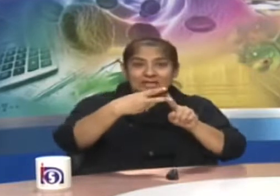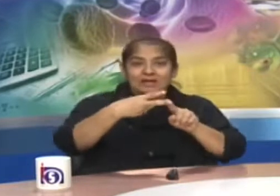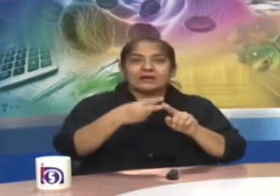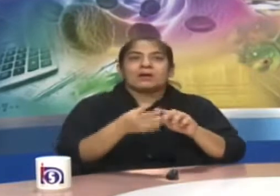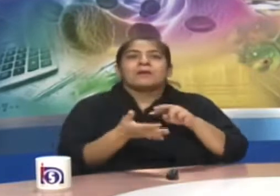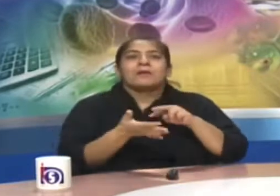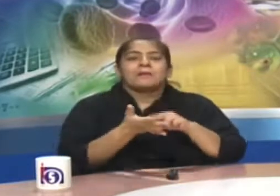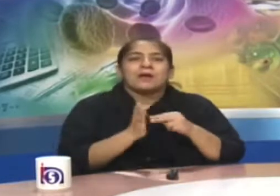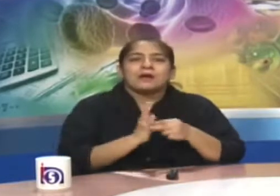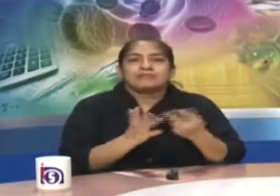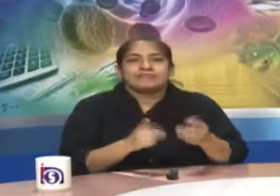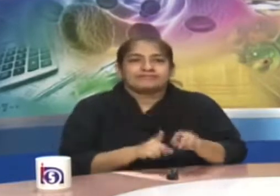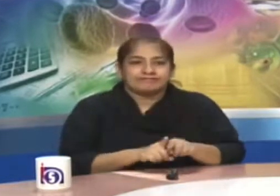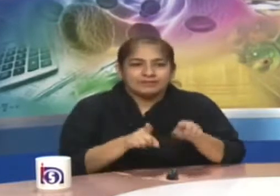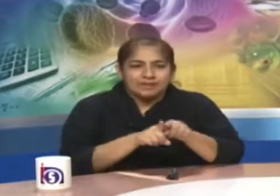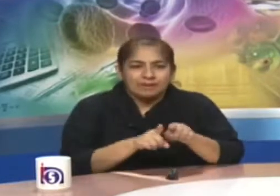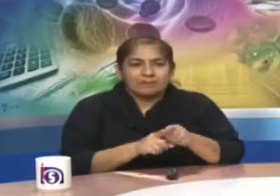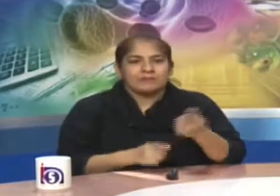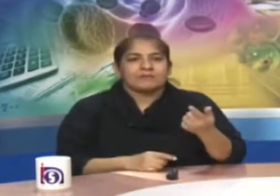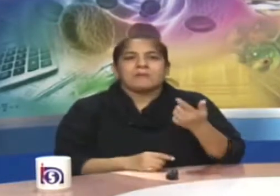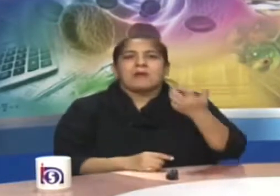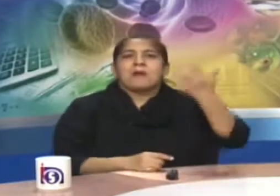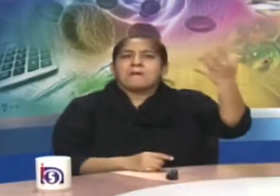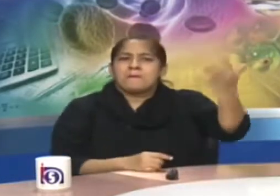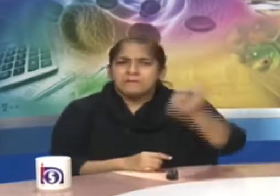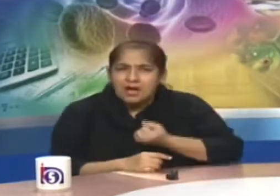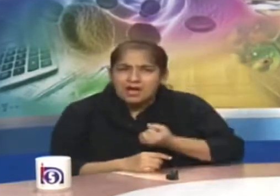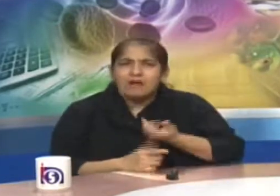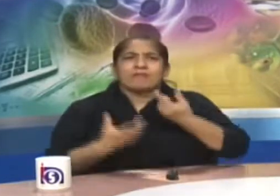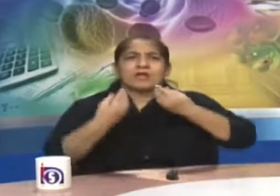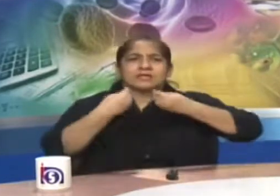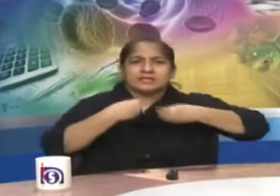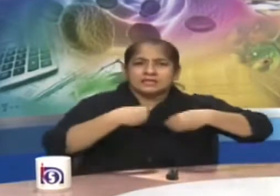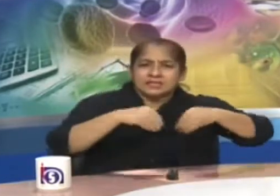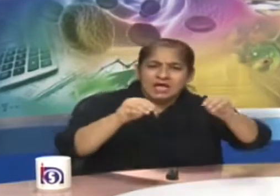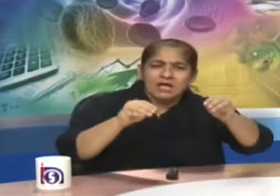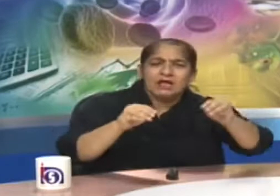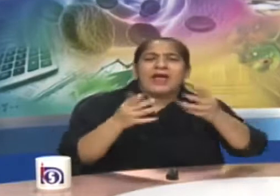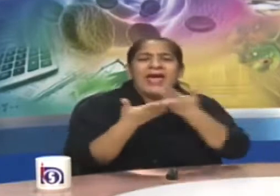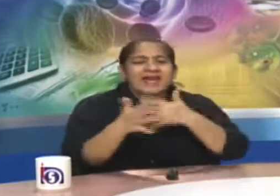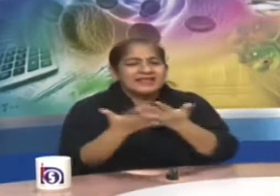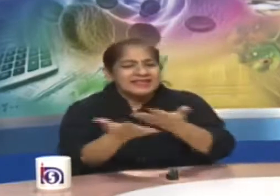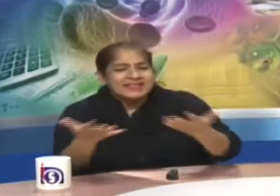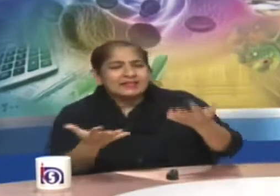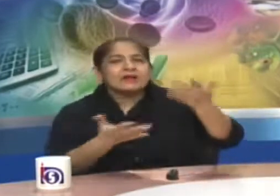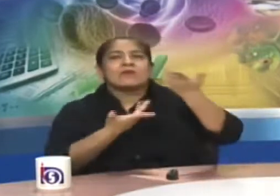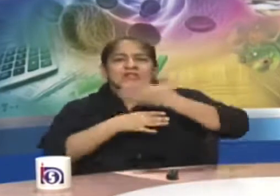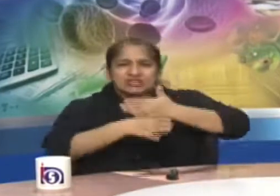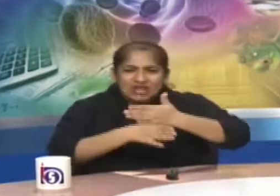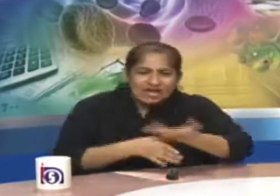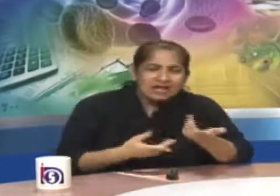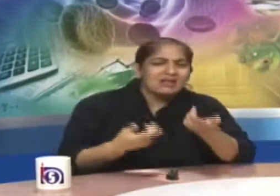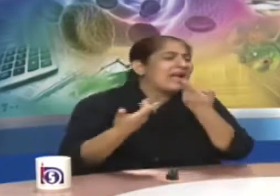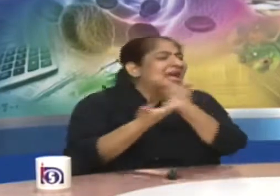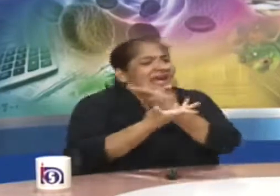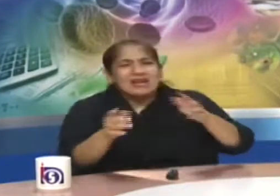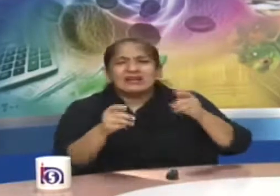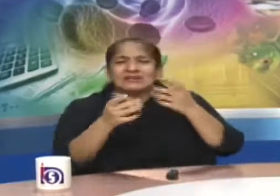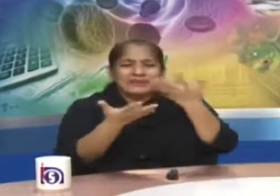The second point, it is also on the screen. You can see the selling or buying of the